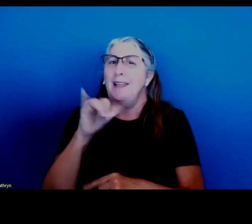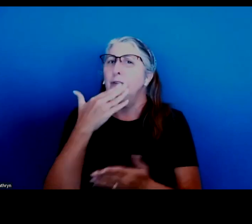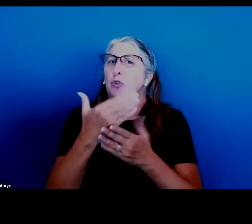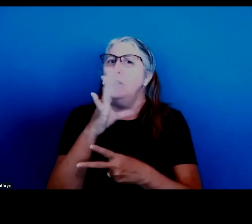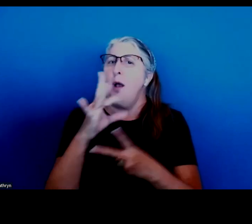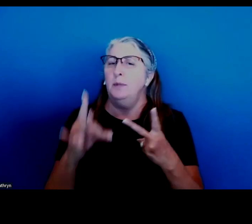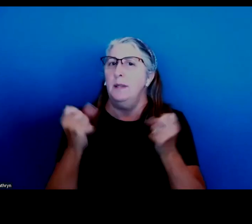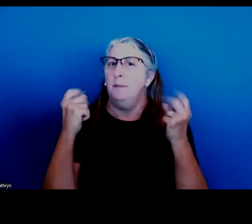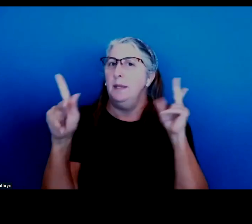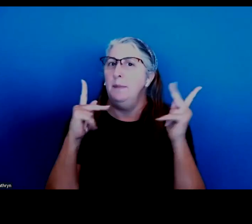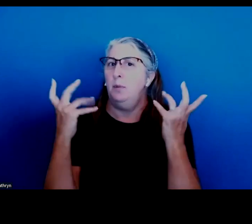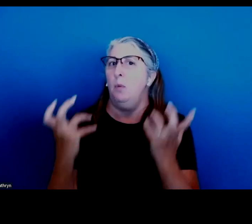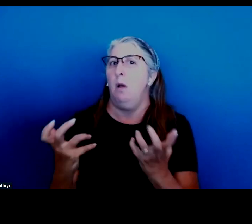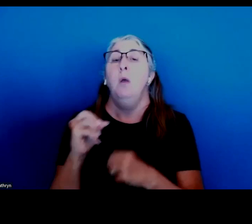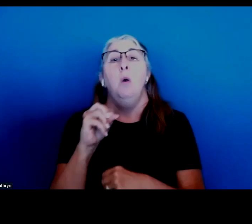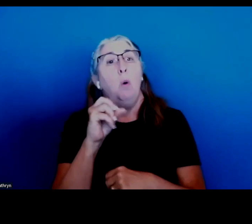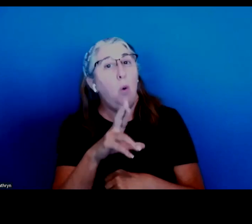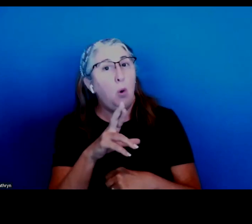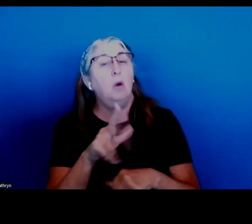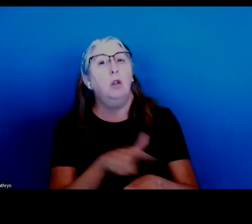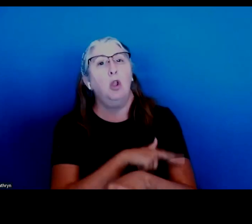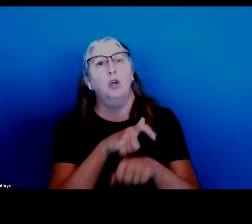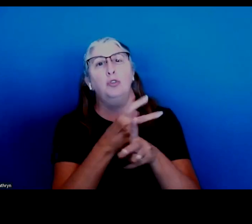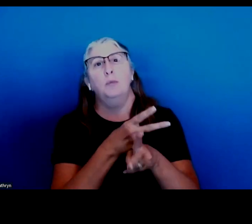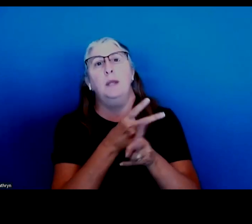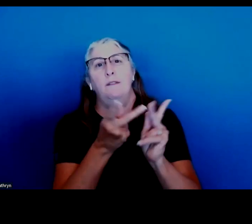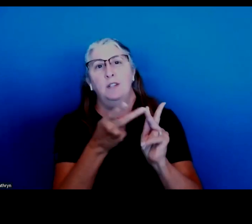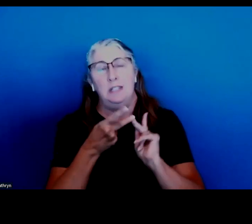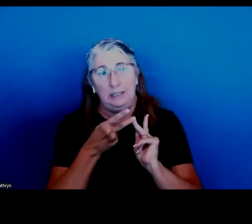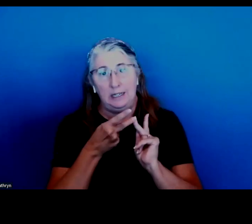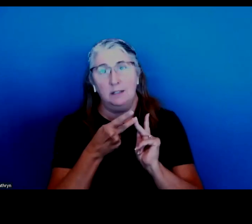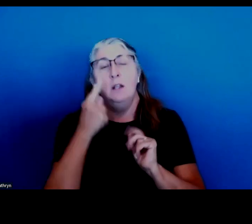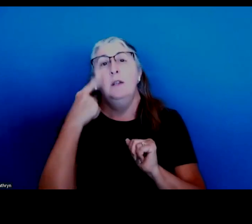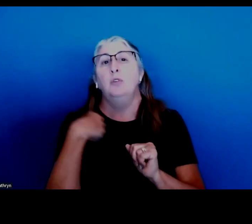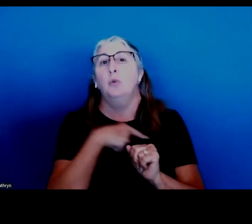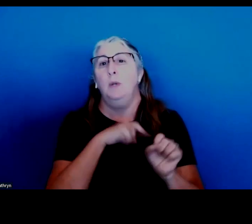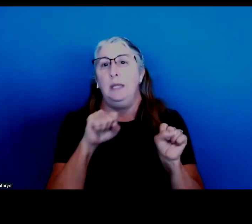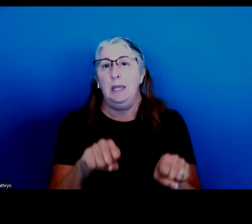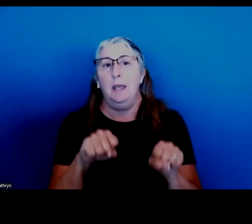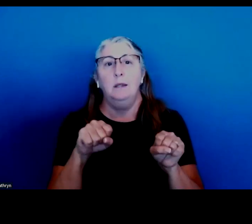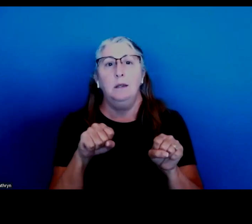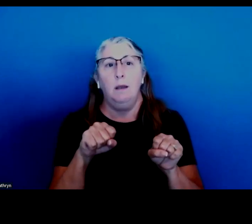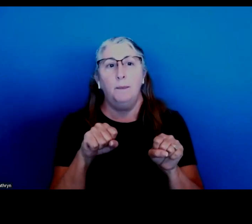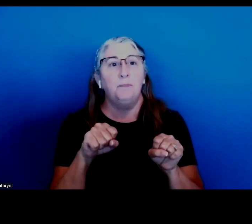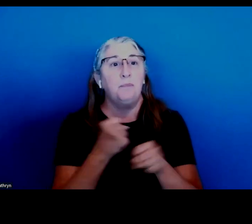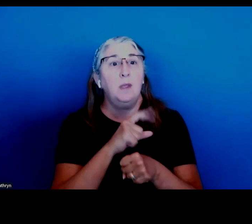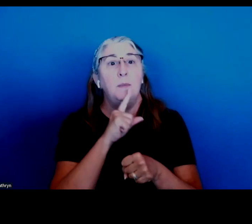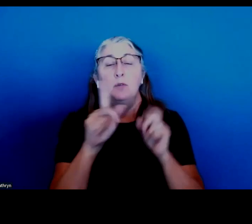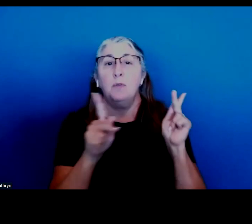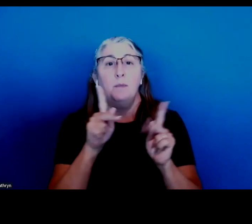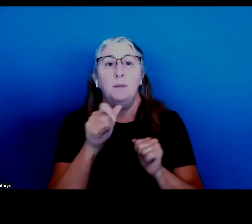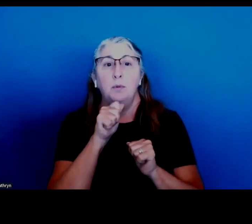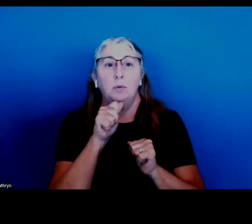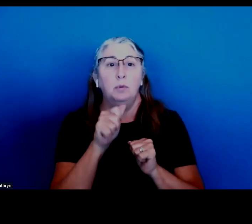to achieve, or enter long-term care facilities so that we can ensure that people don't